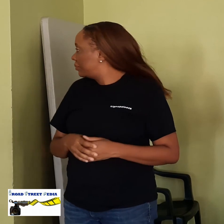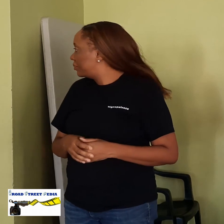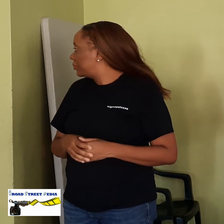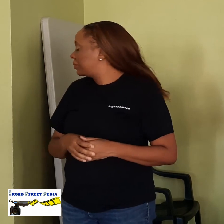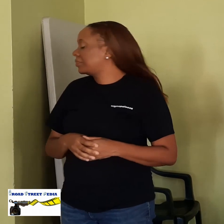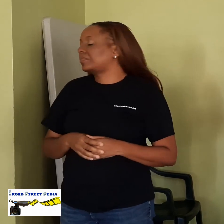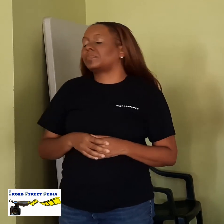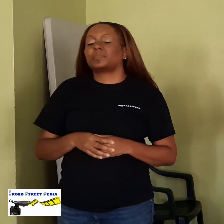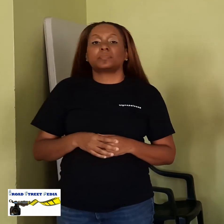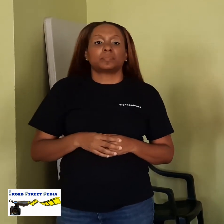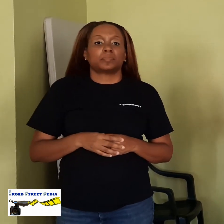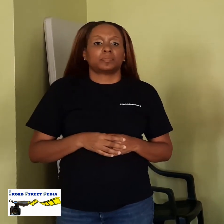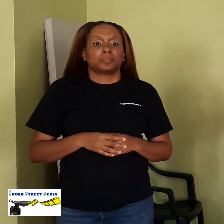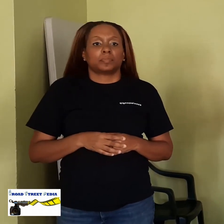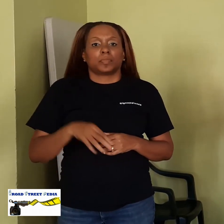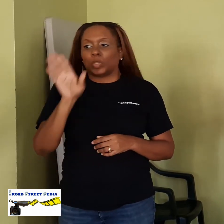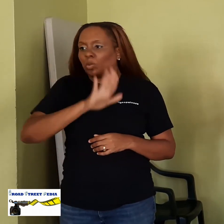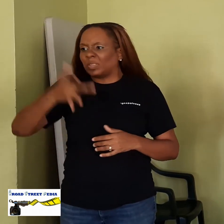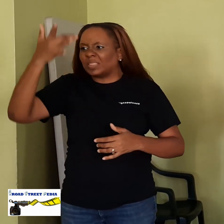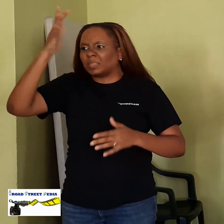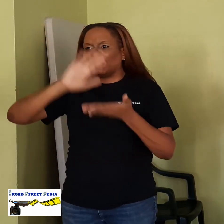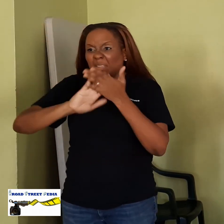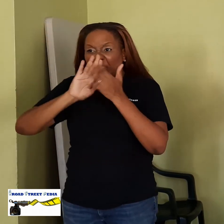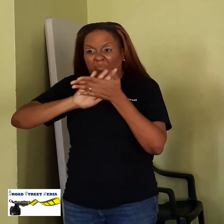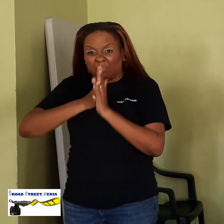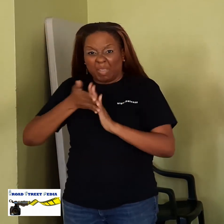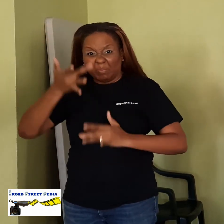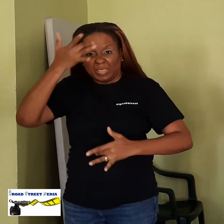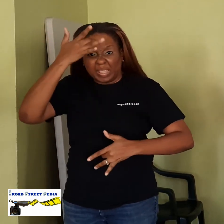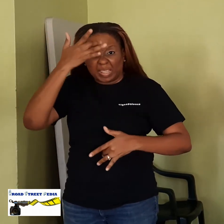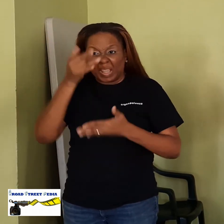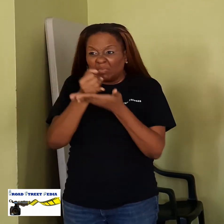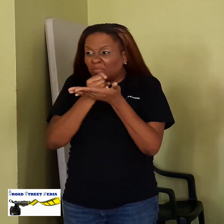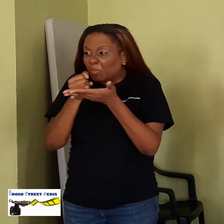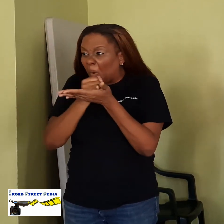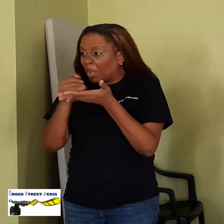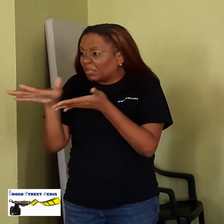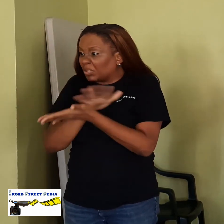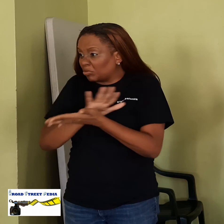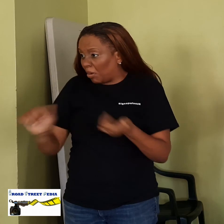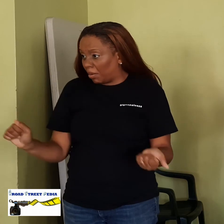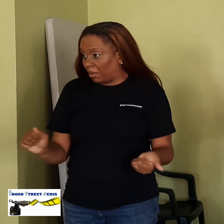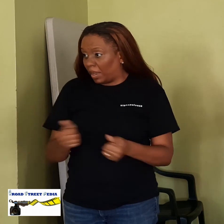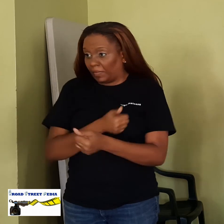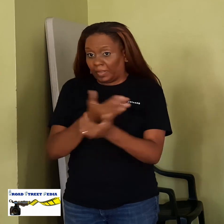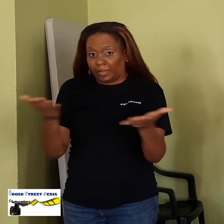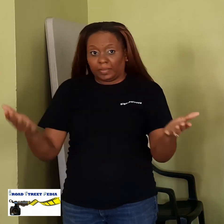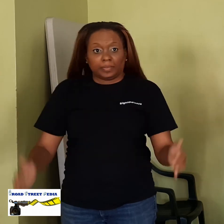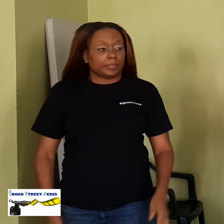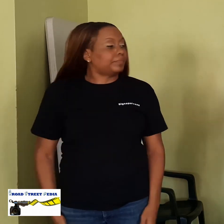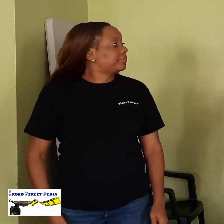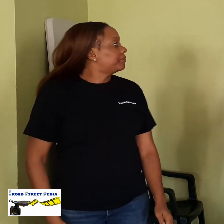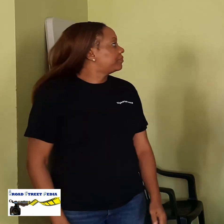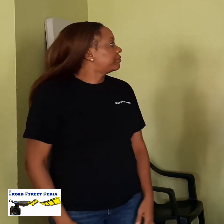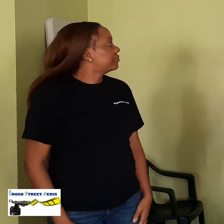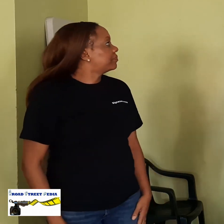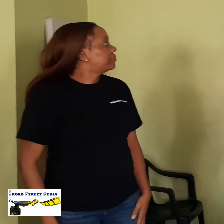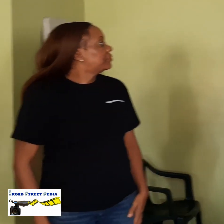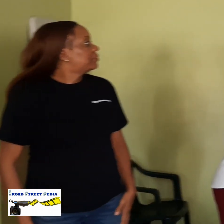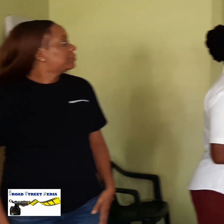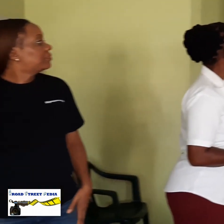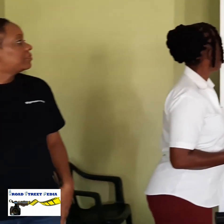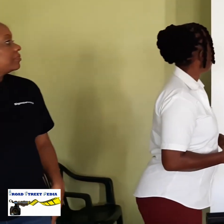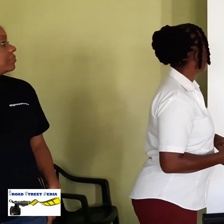Your bacteria can enter and spoil or destroy your harvest.